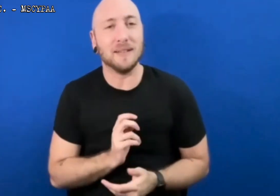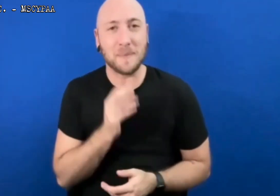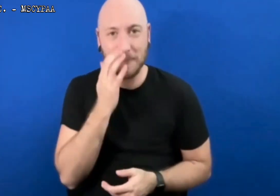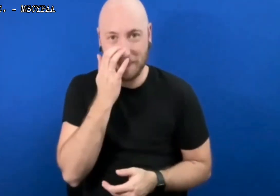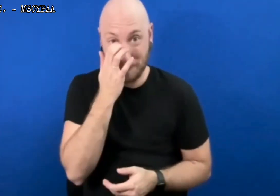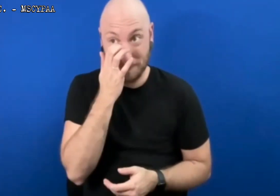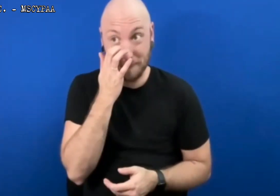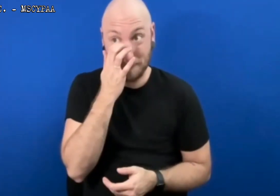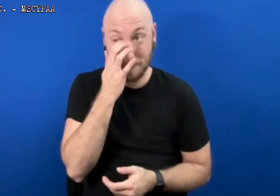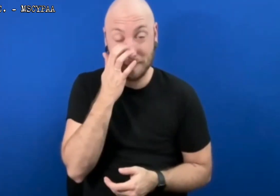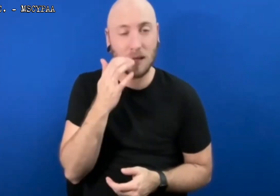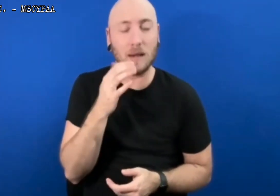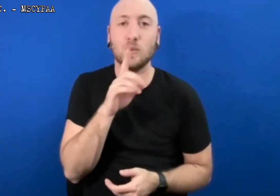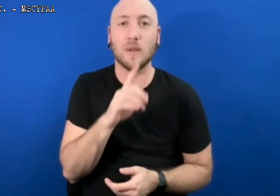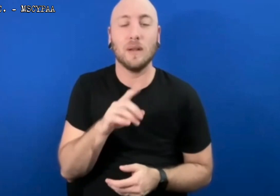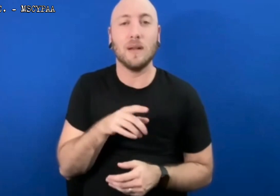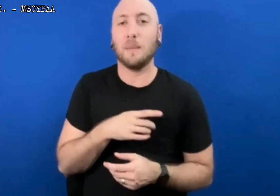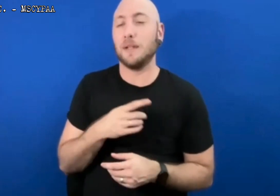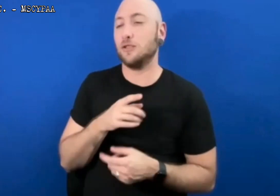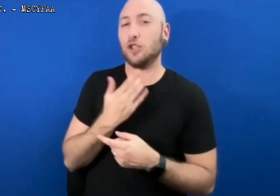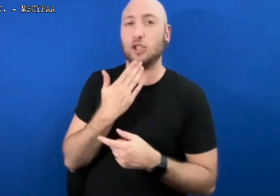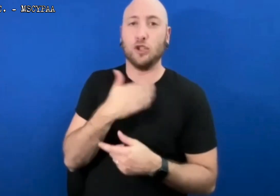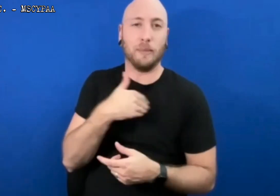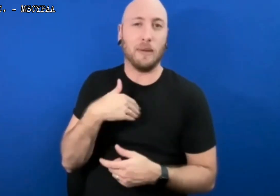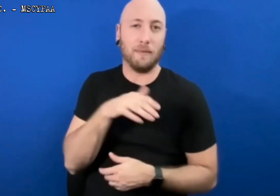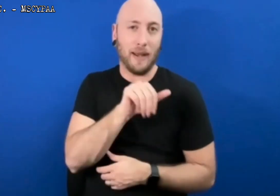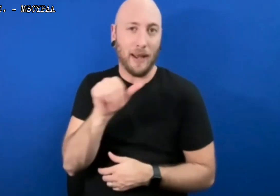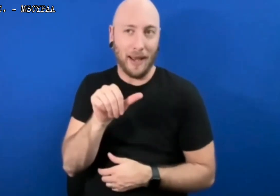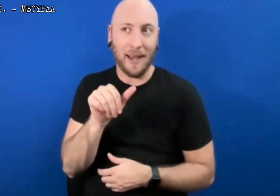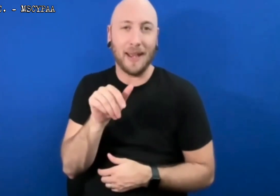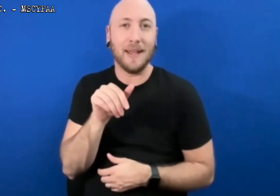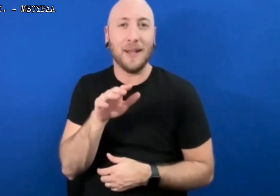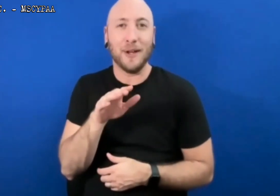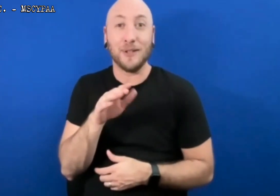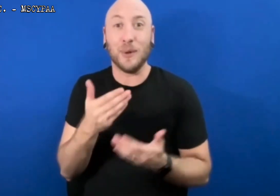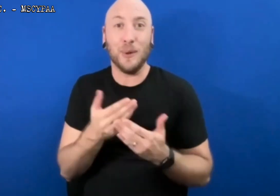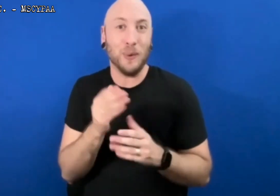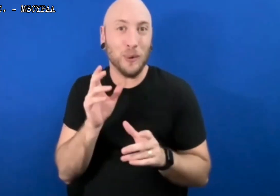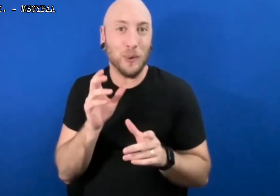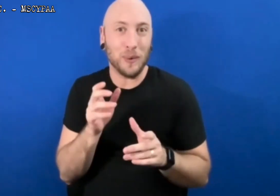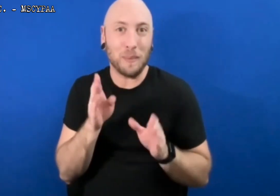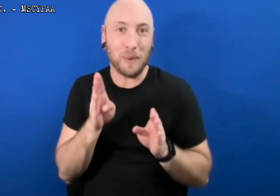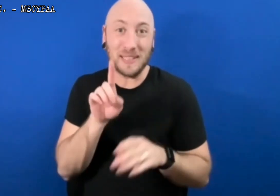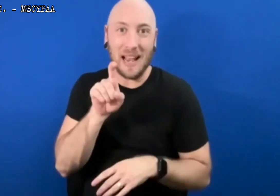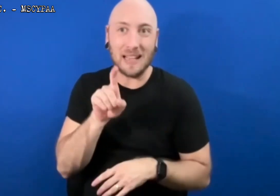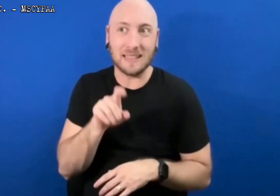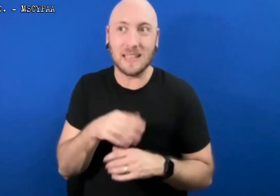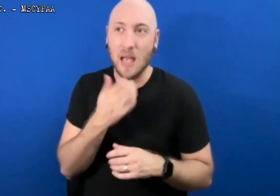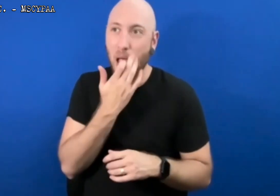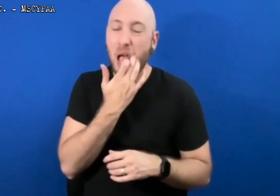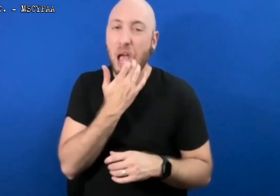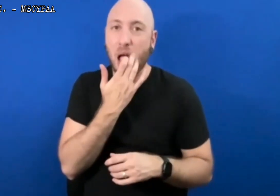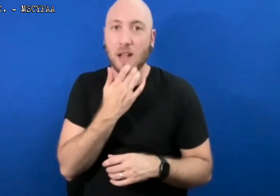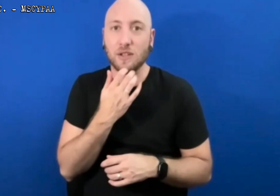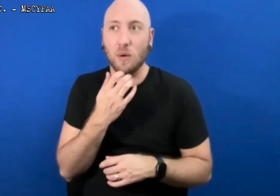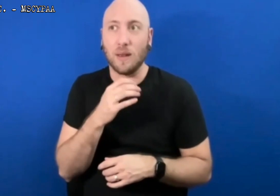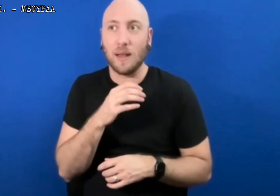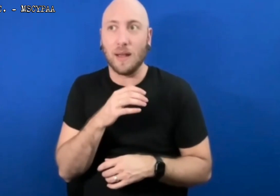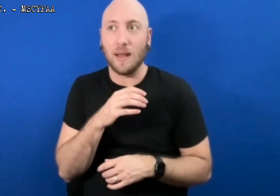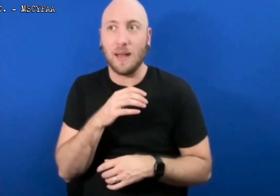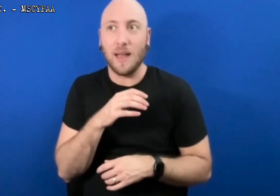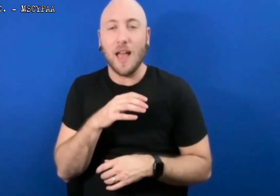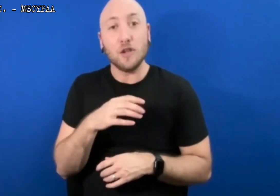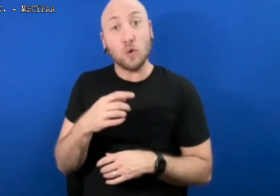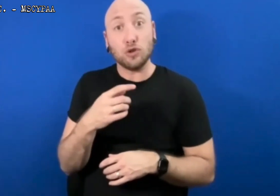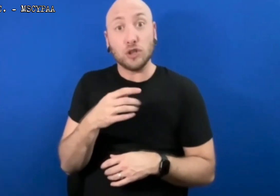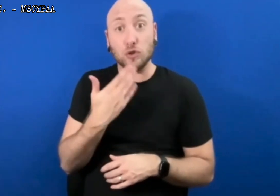any upstanding member of AA should do when a newcomer asks a question, is check in with them and see what their next